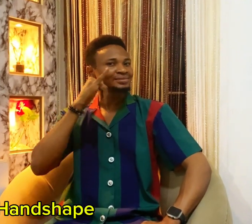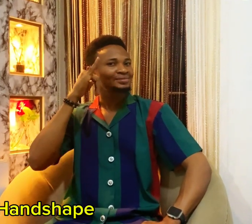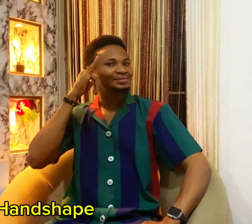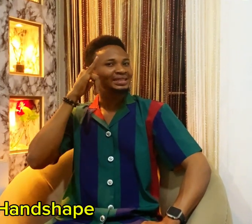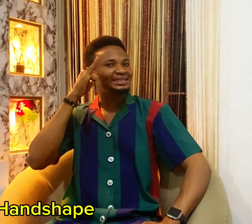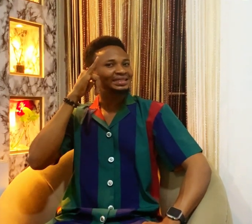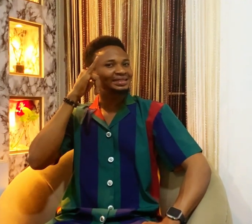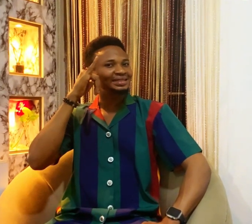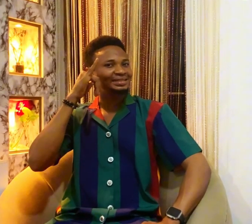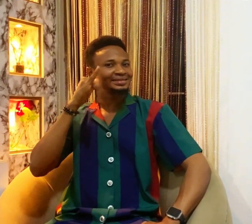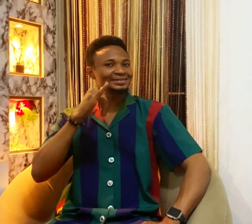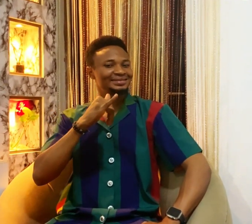Yesterday.